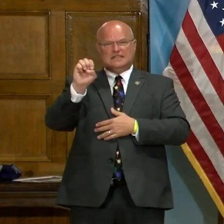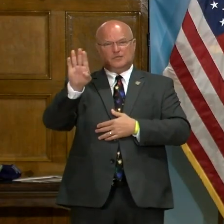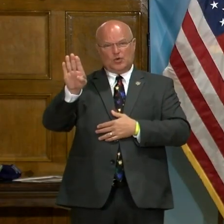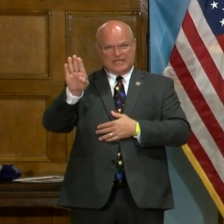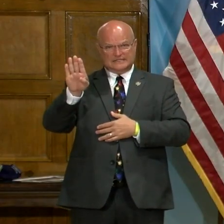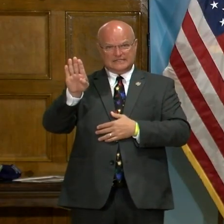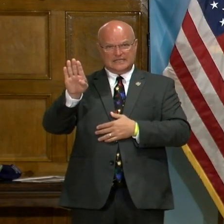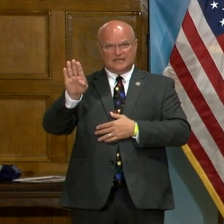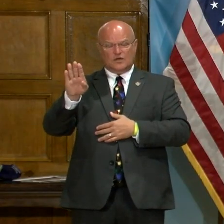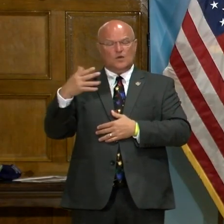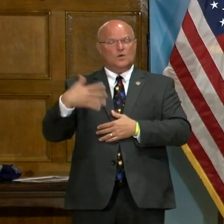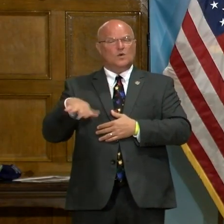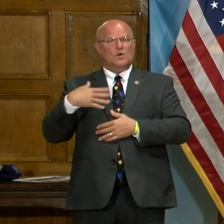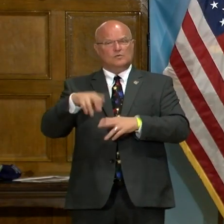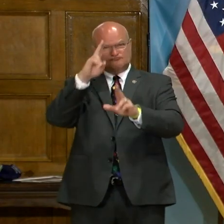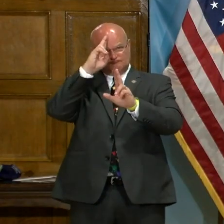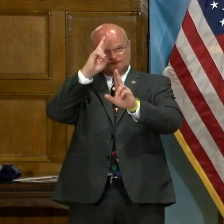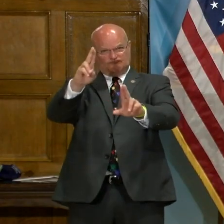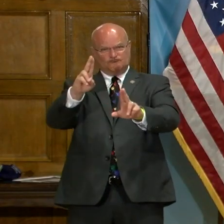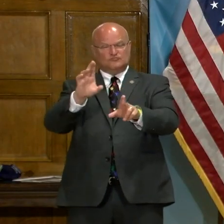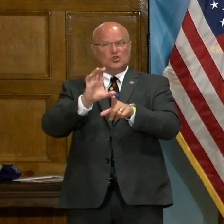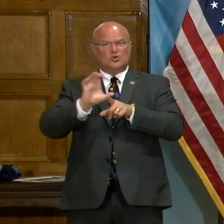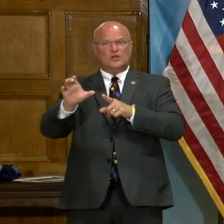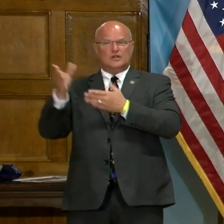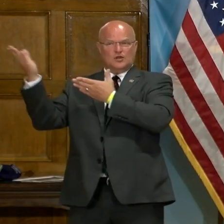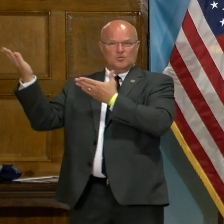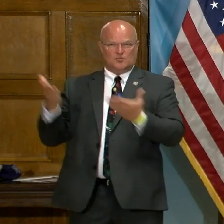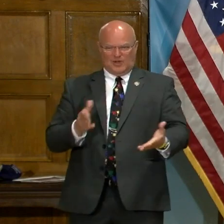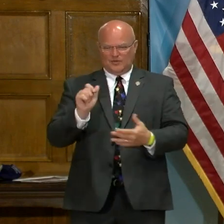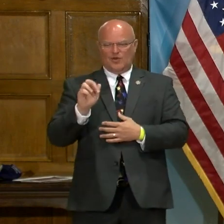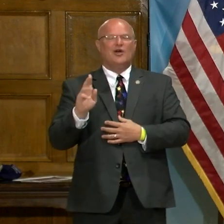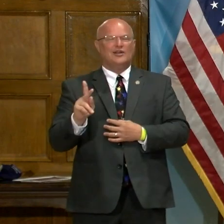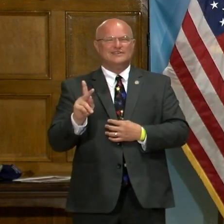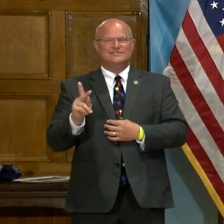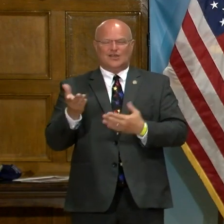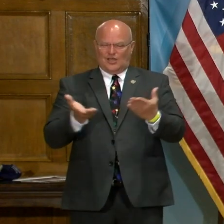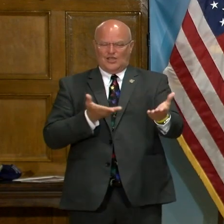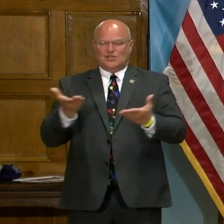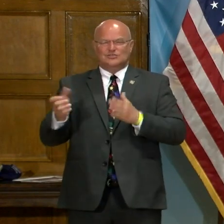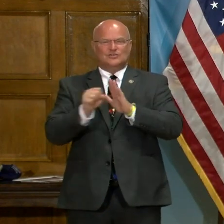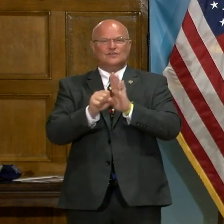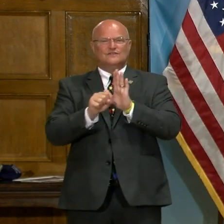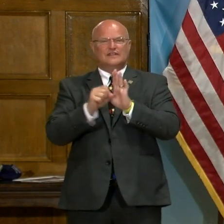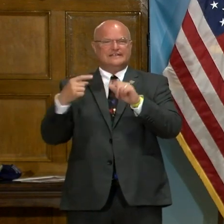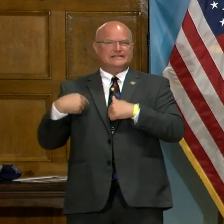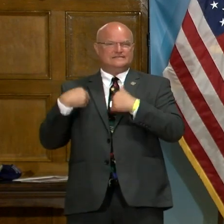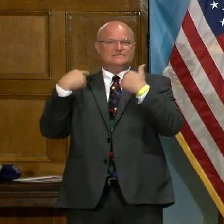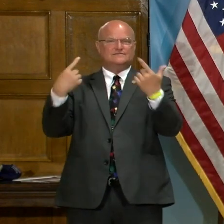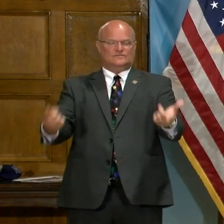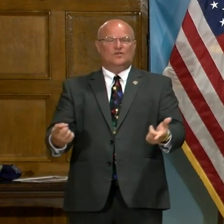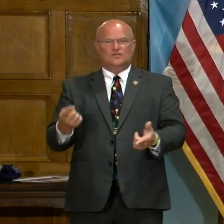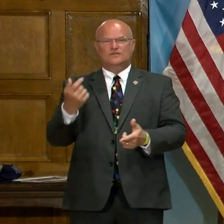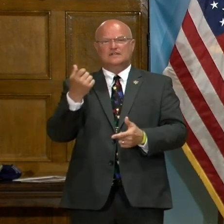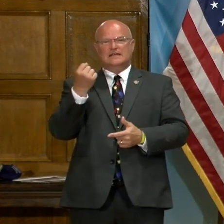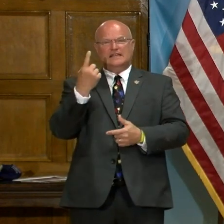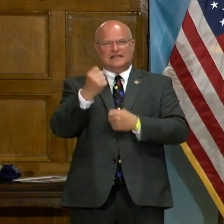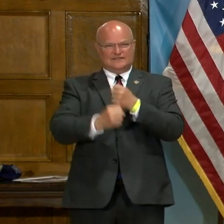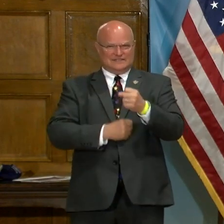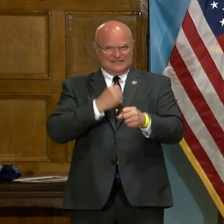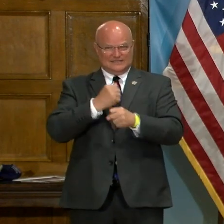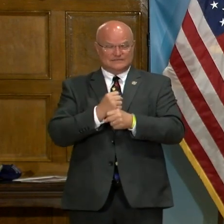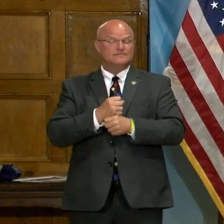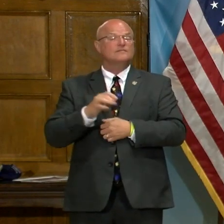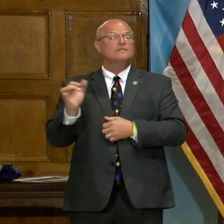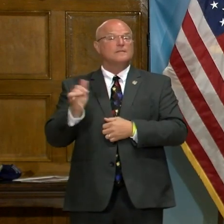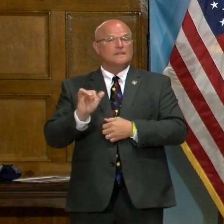Nebraska. A very distinguished career that brought him to Arkansas, and he's served our state for over a decade.